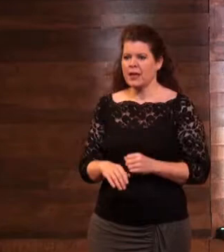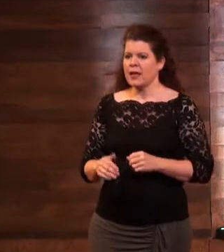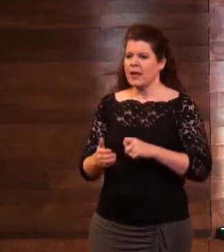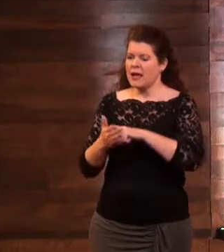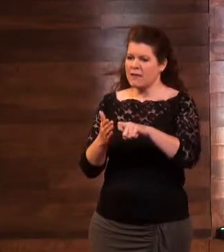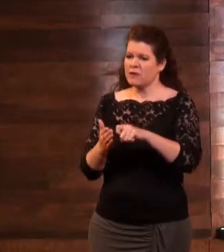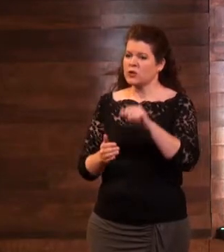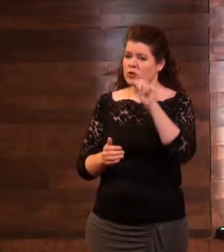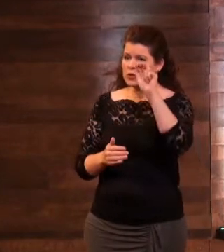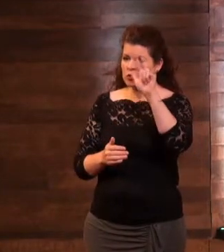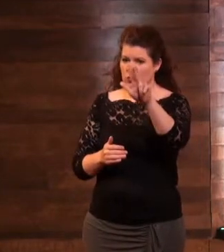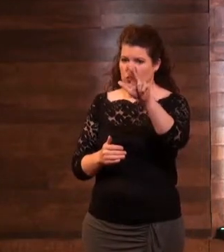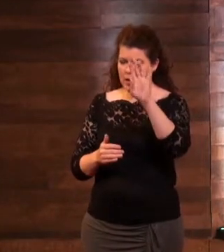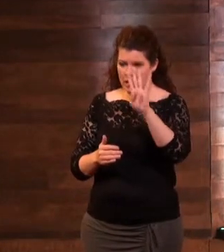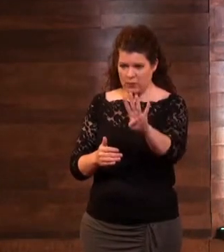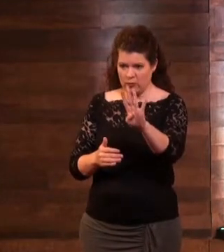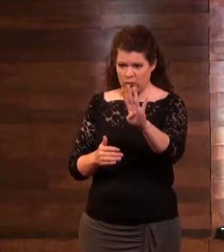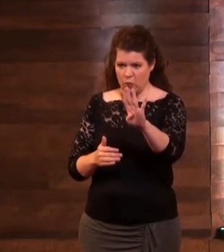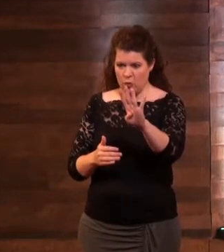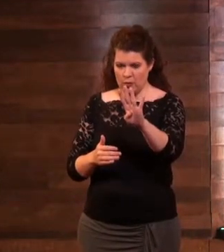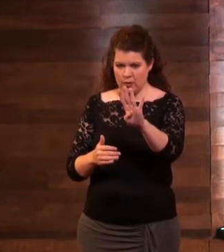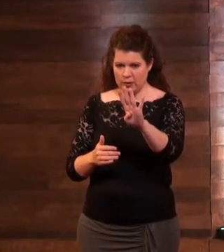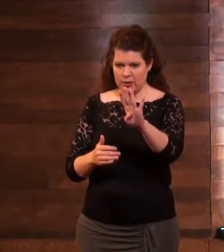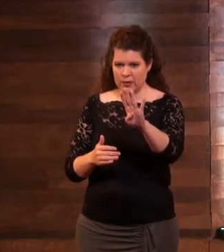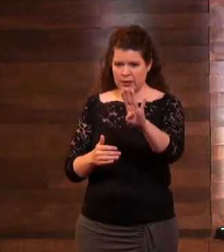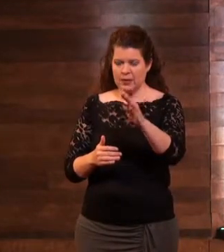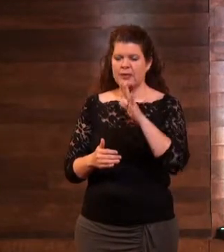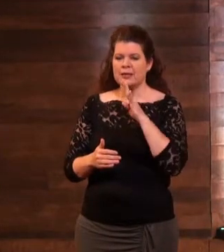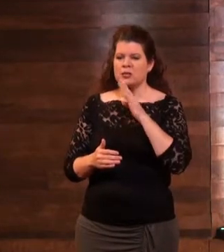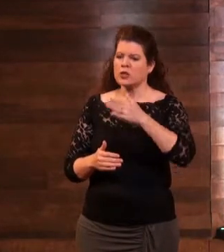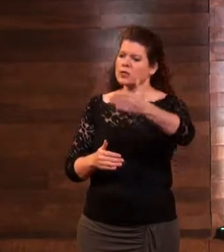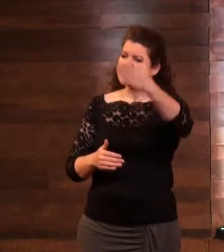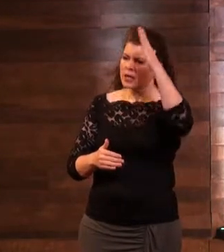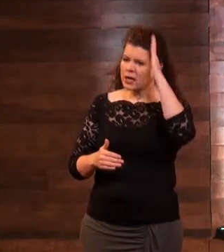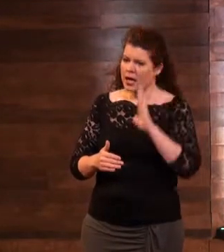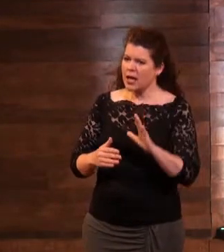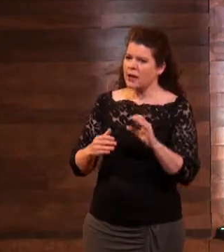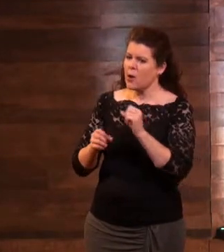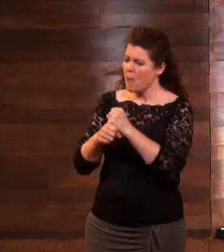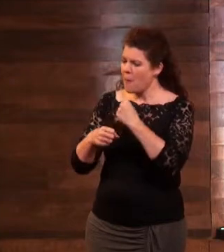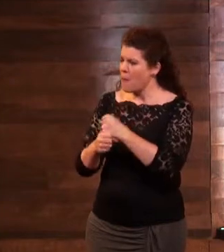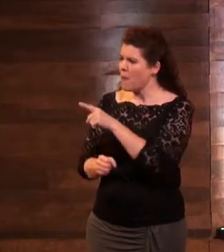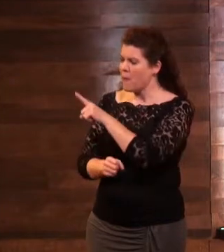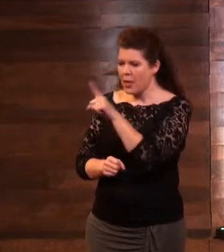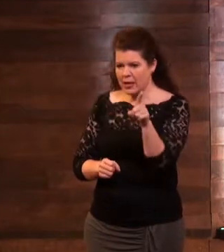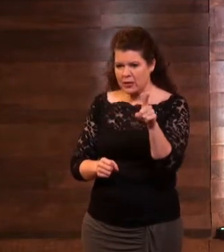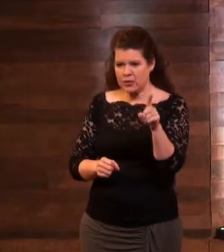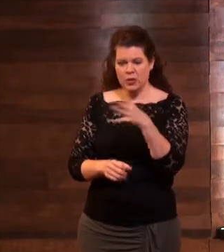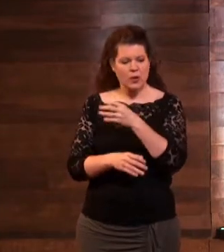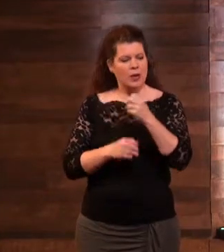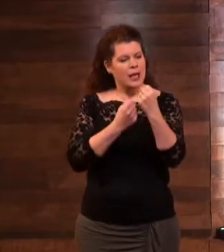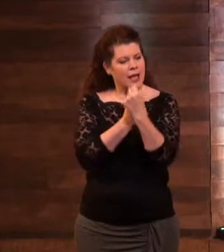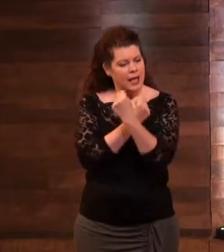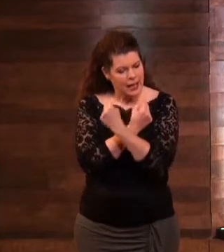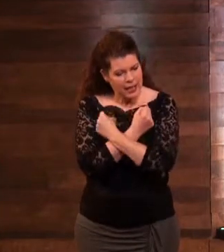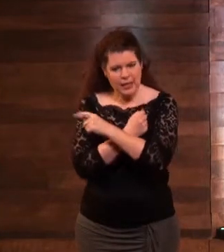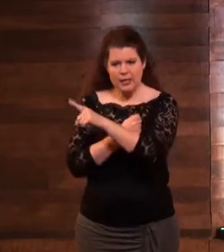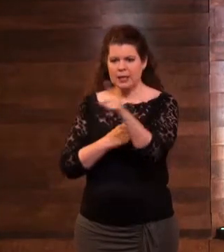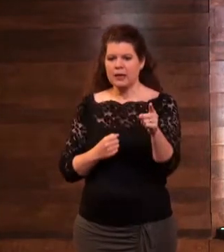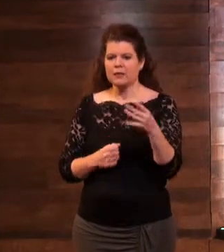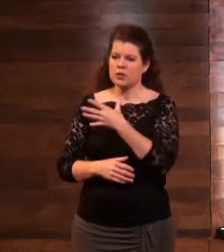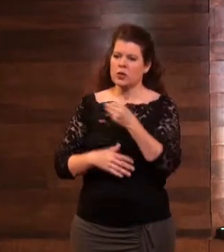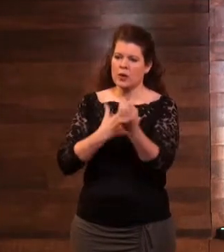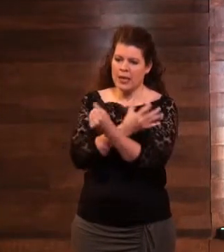you and loved you and saved you wants to be with you. It's